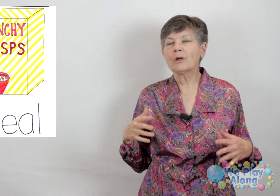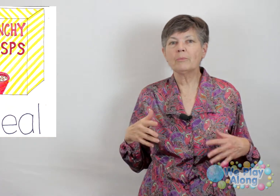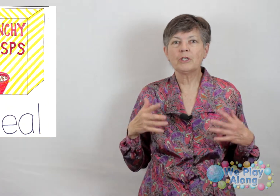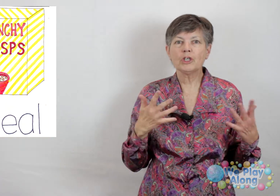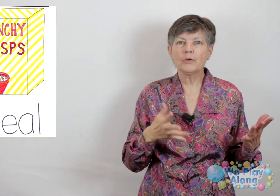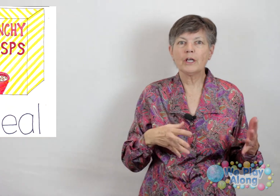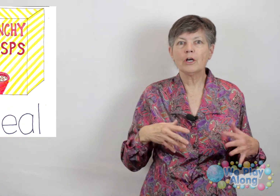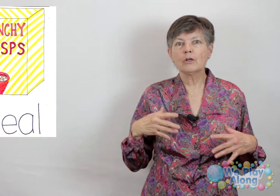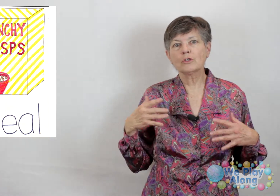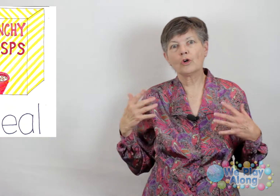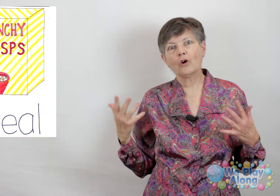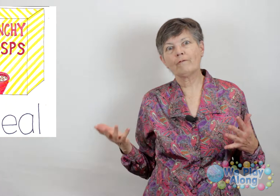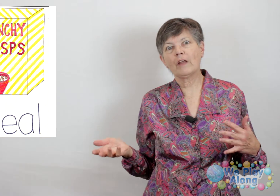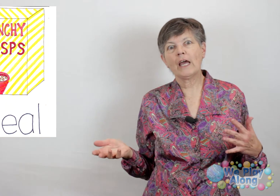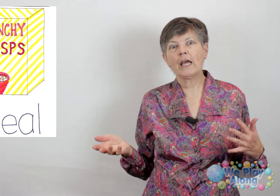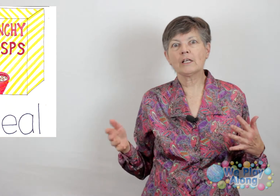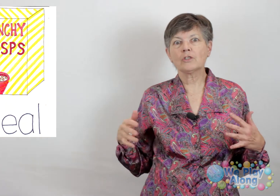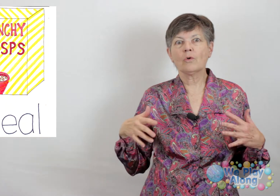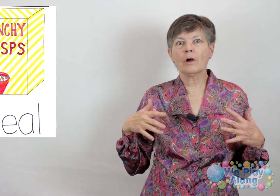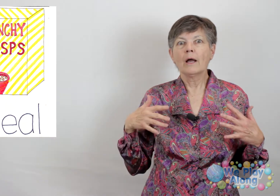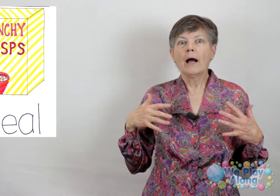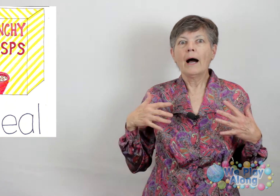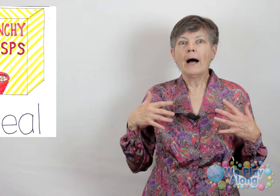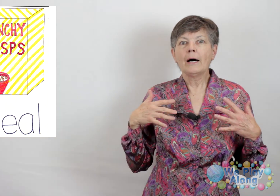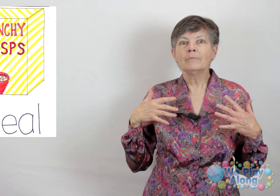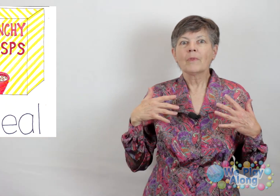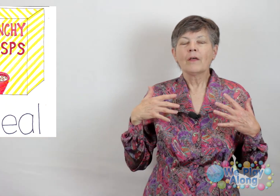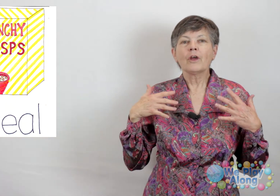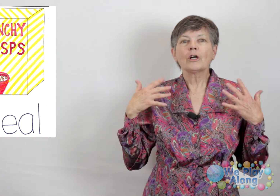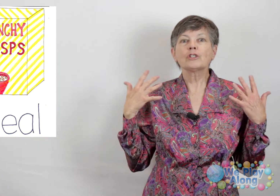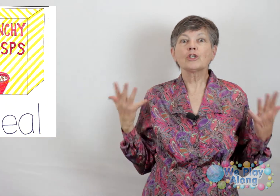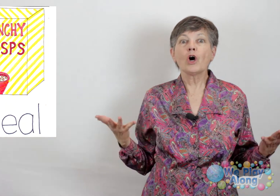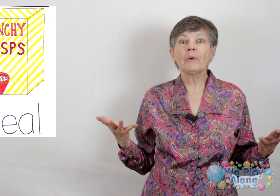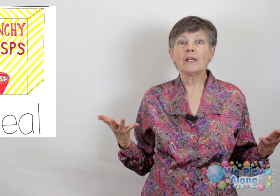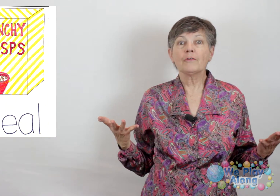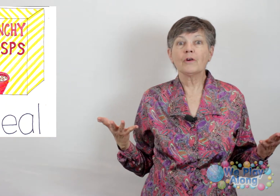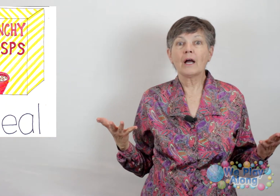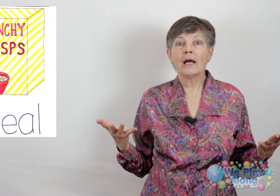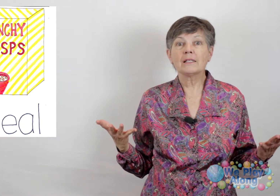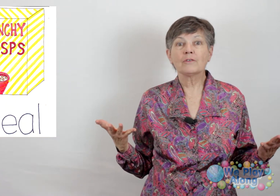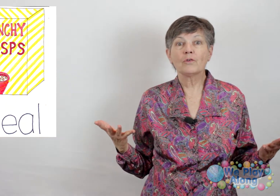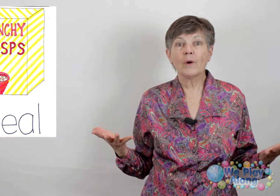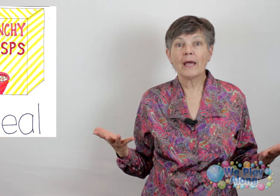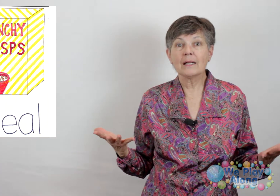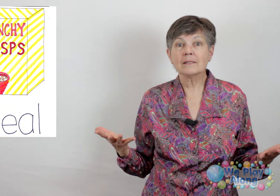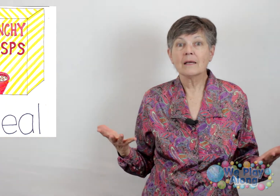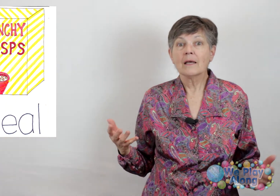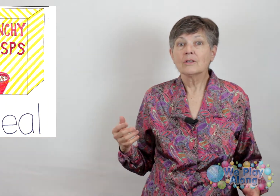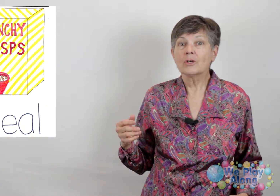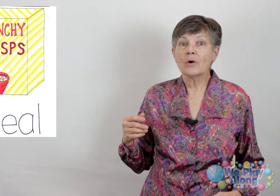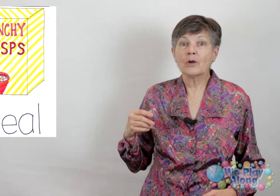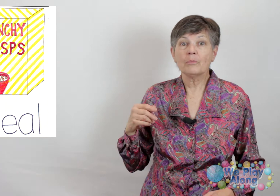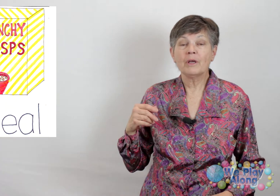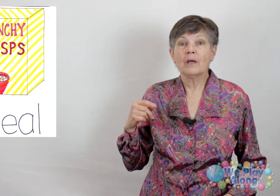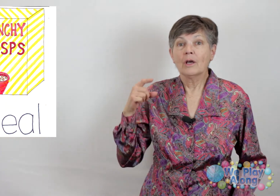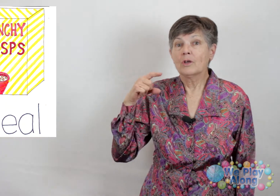be Cheerios or Corn Flakes, or there are so many different kinds of grains. So it could be